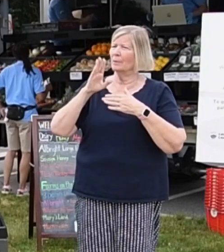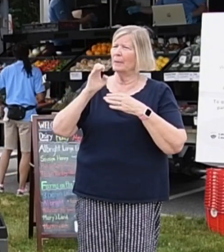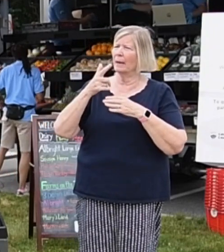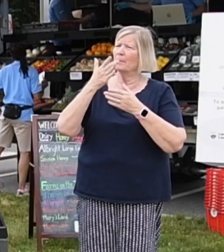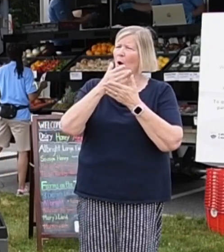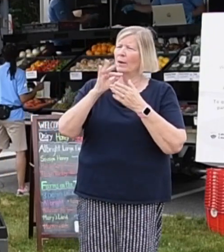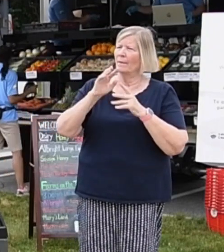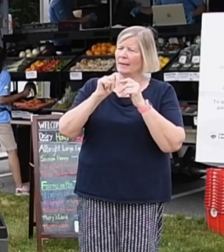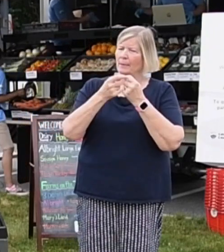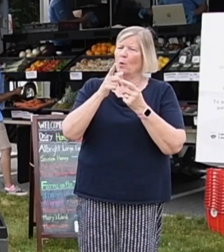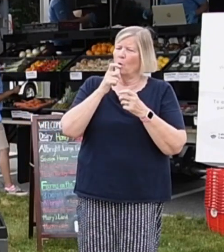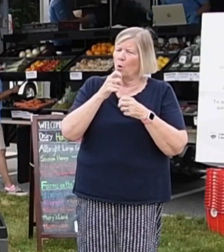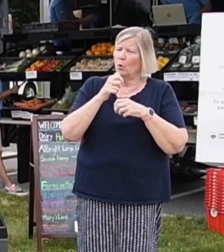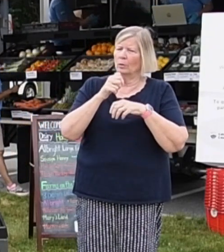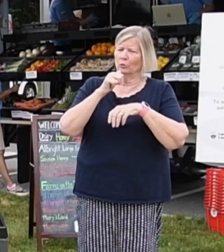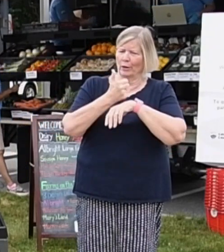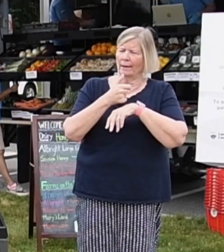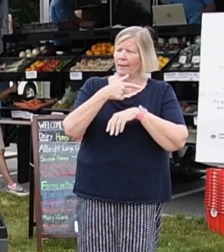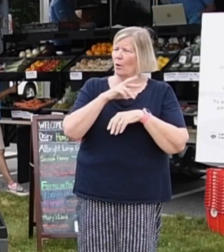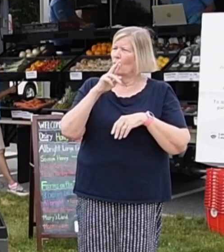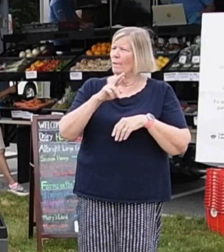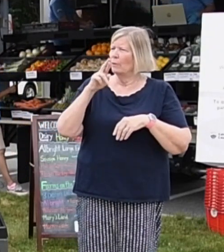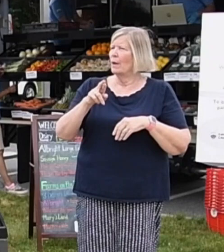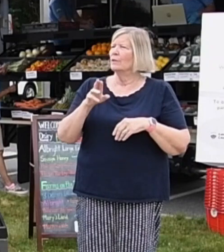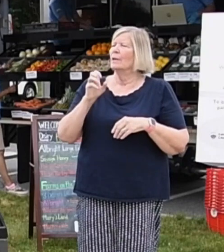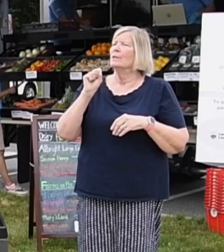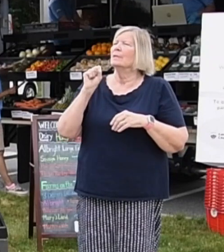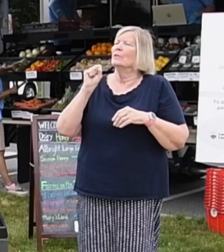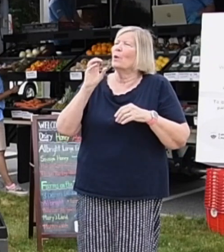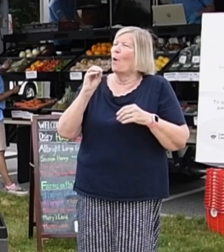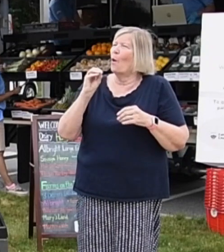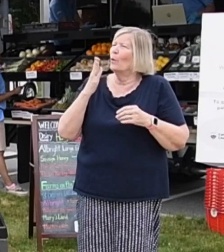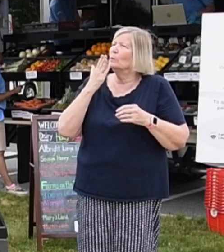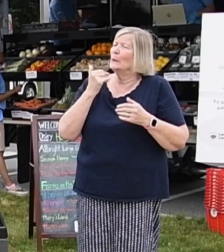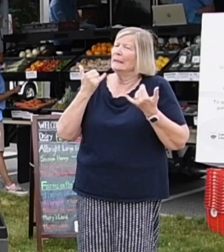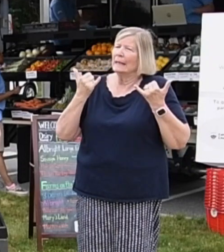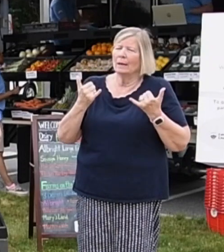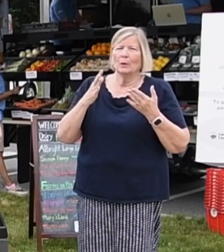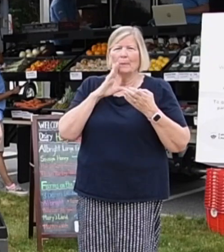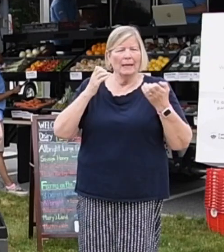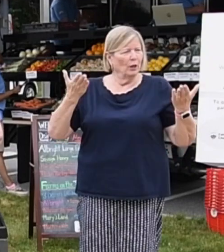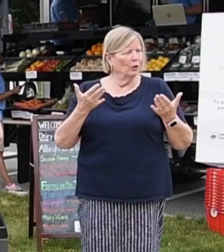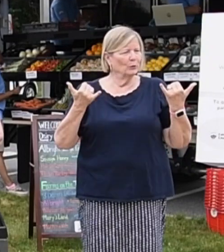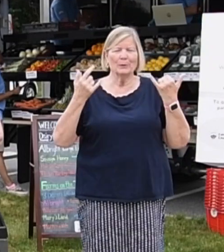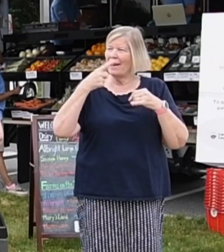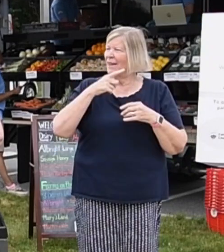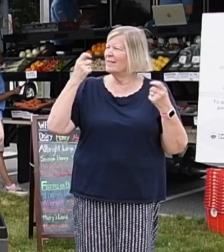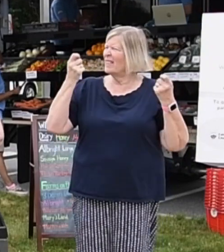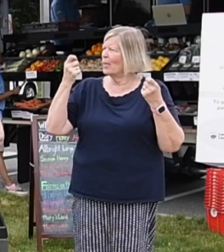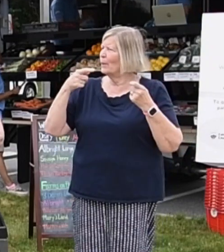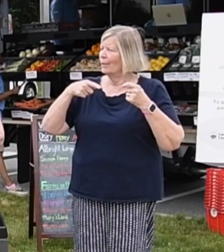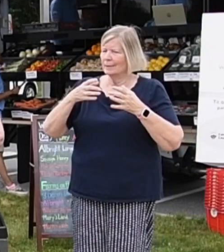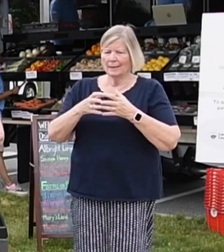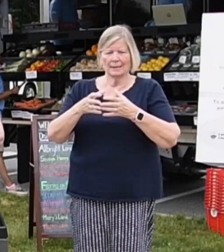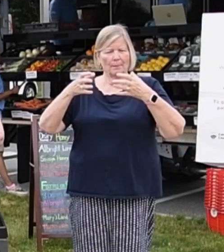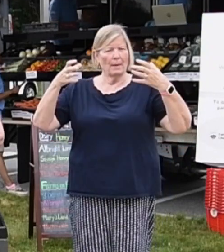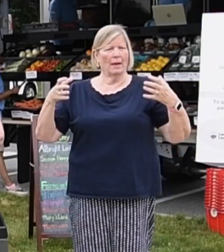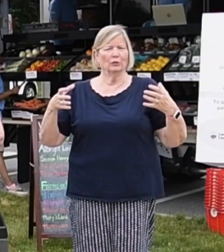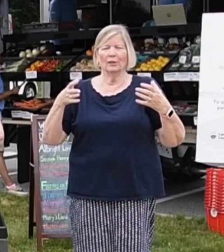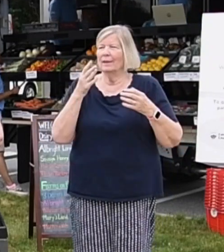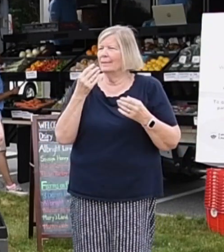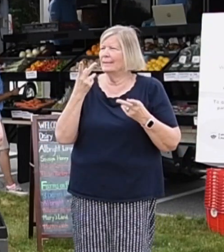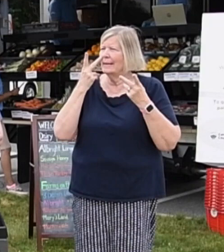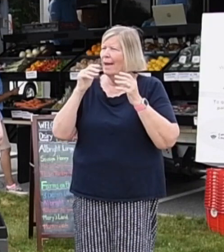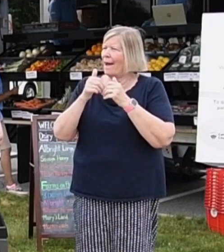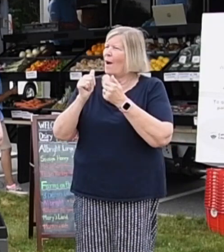Roving Radish. And it is so sweet to be here today to celebrate its expansion and just see